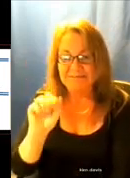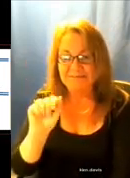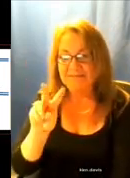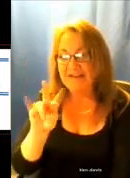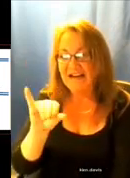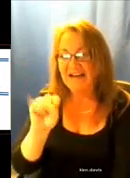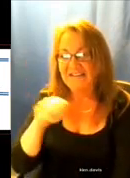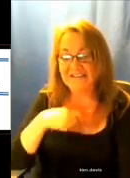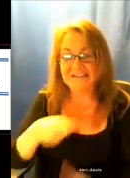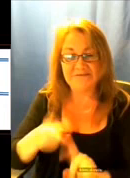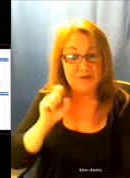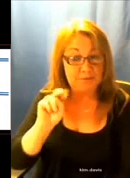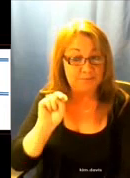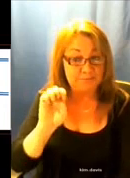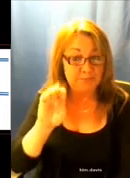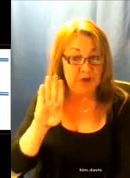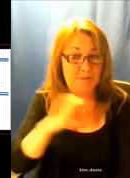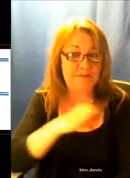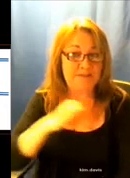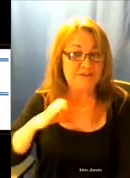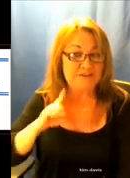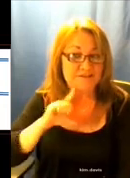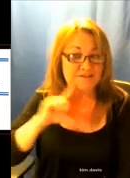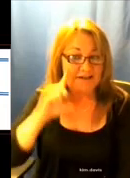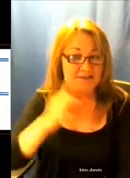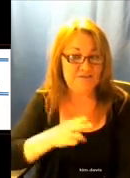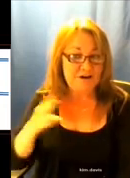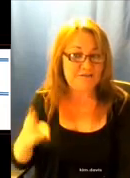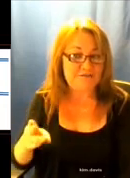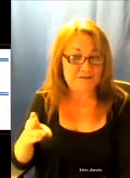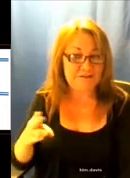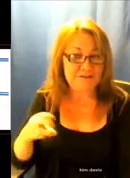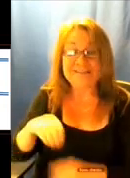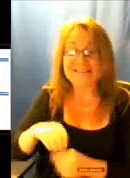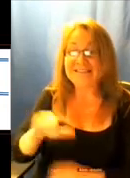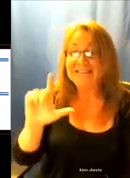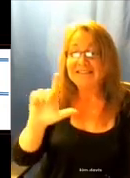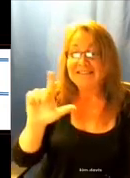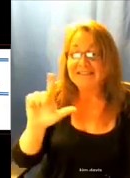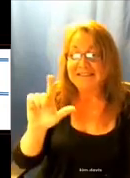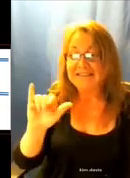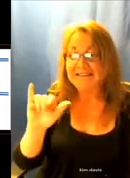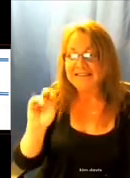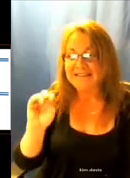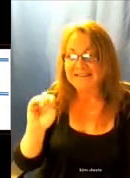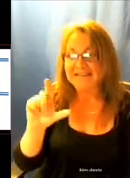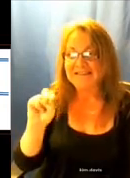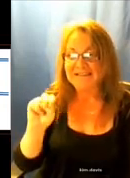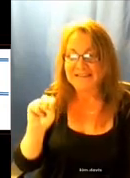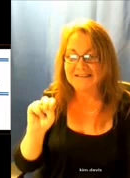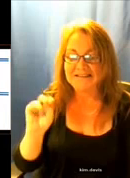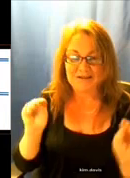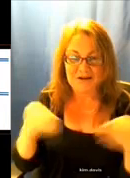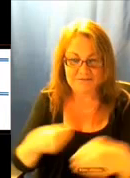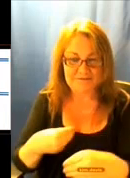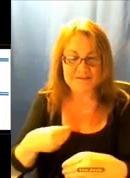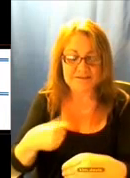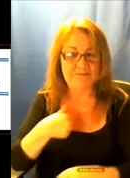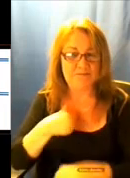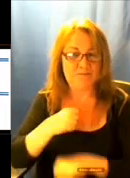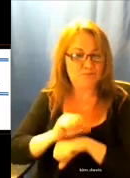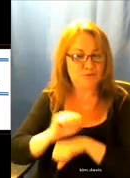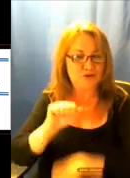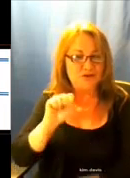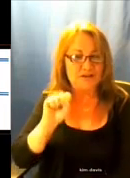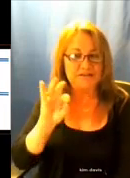Hello. Hi. My name is Kim Davis and I'm from the Nebraska Commission for the Deaf and Hard of Hearing. I am located